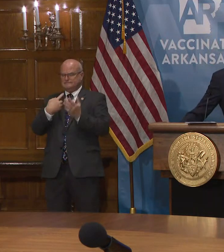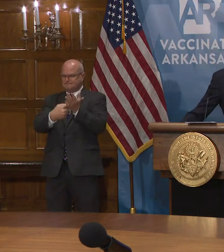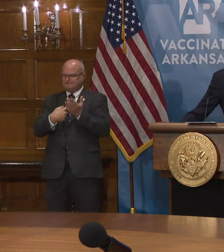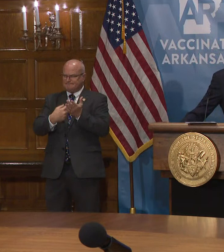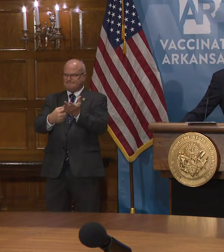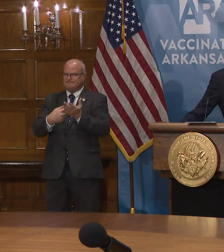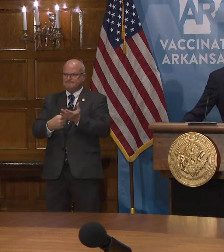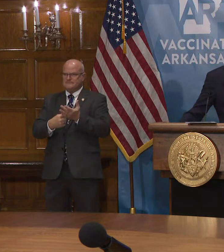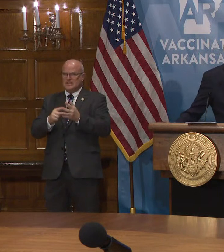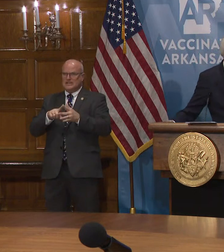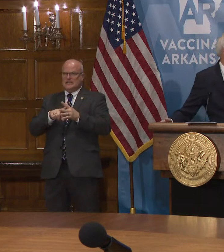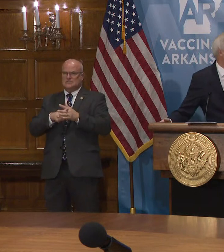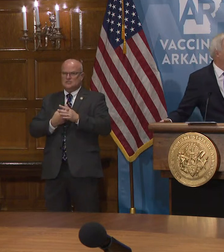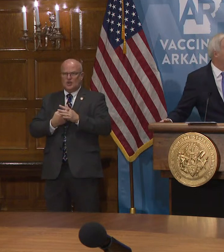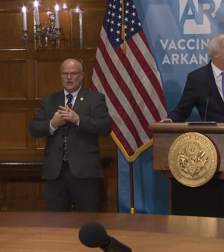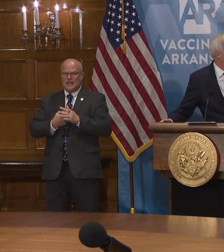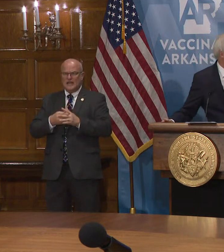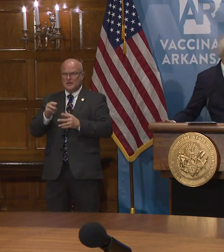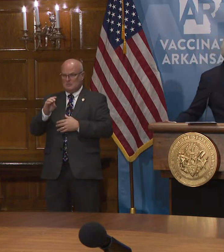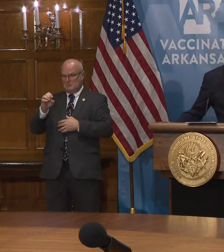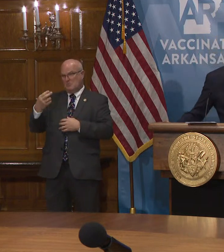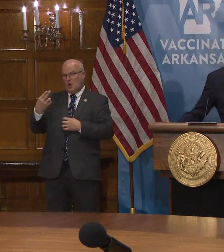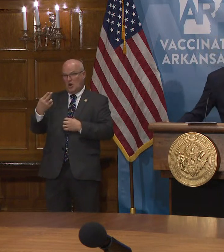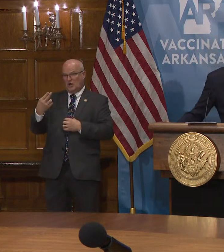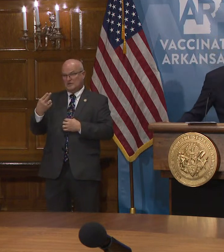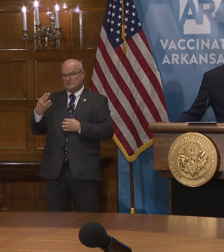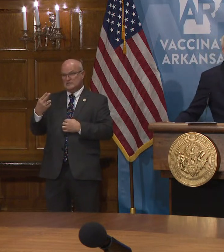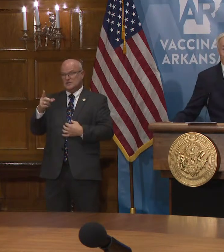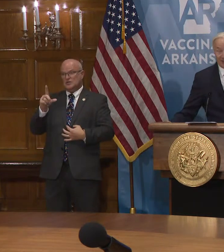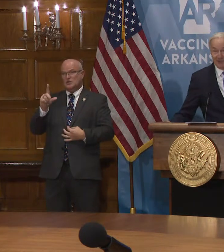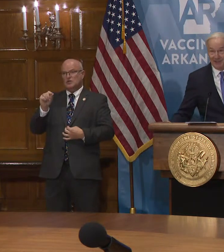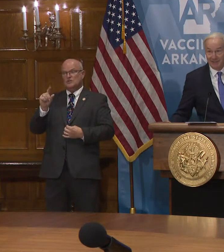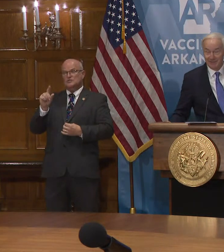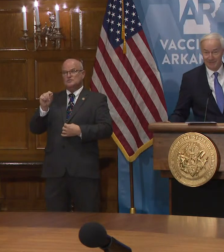and it started out in March of